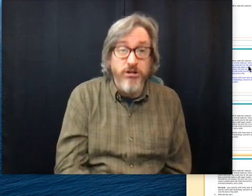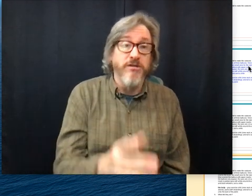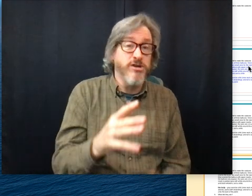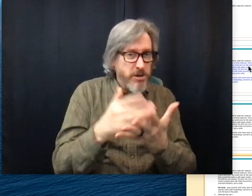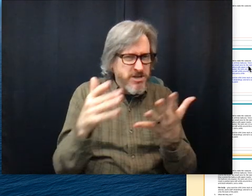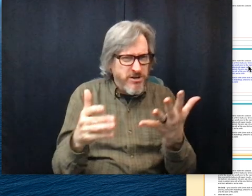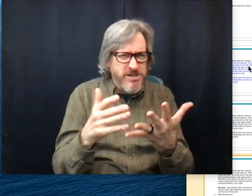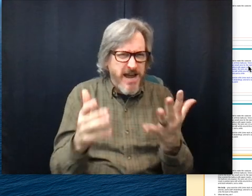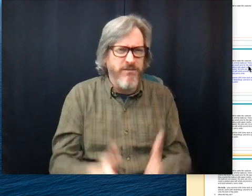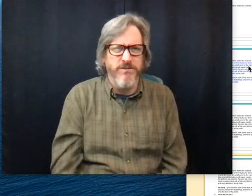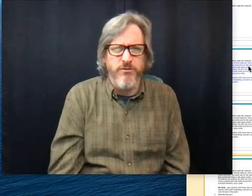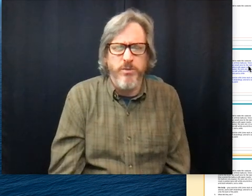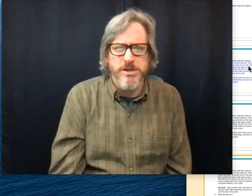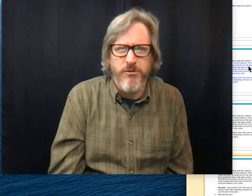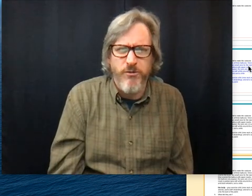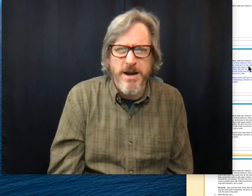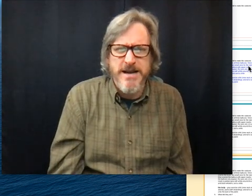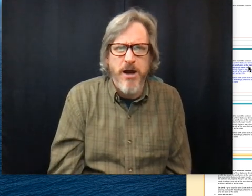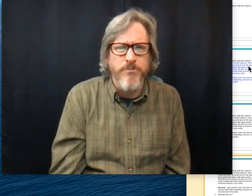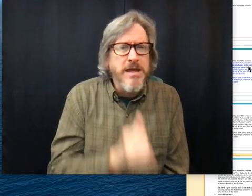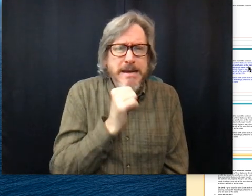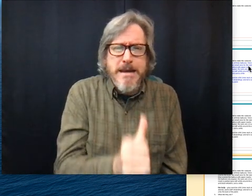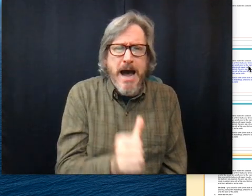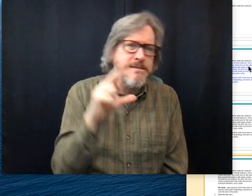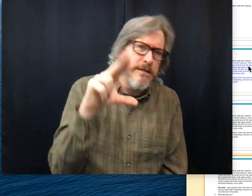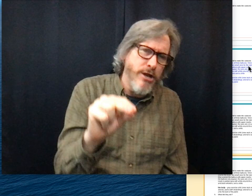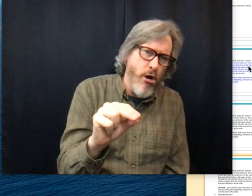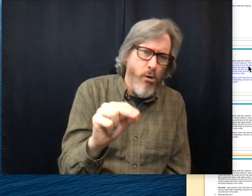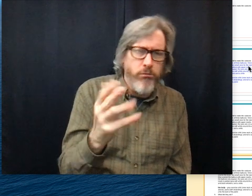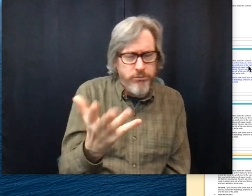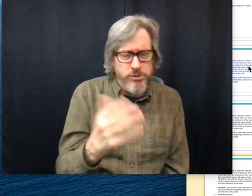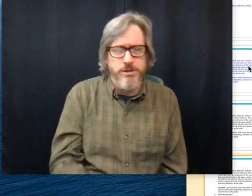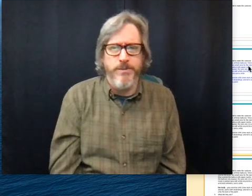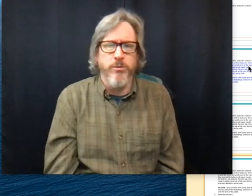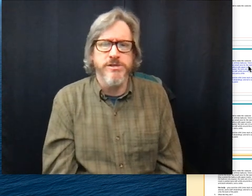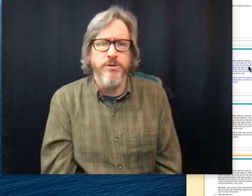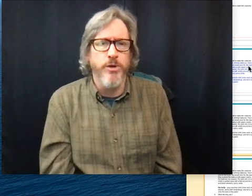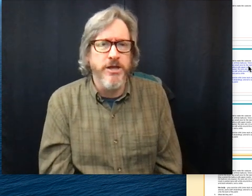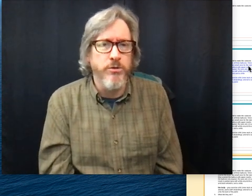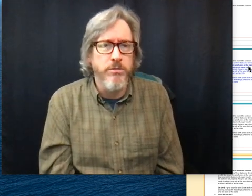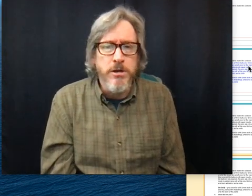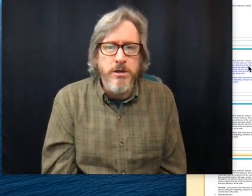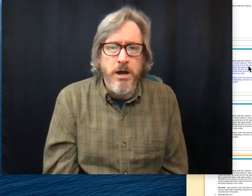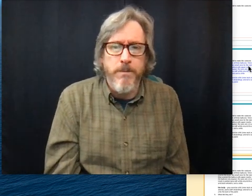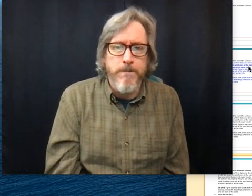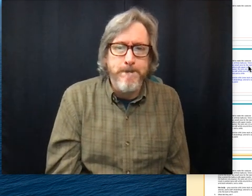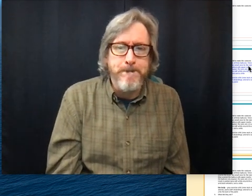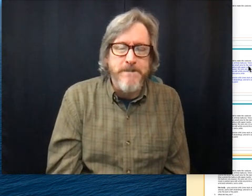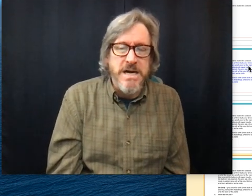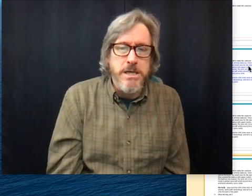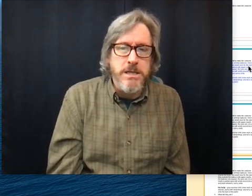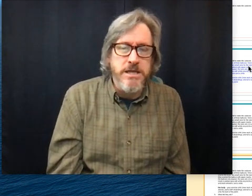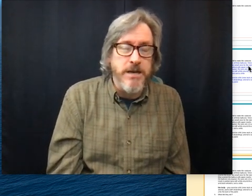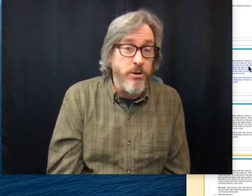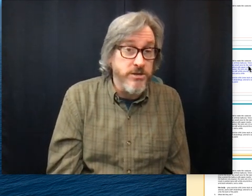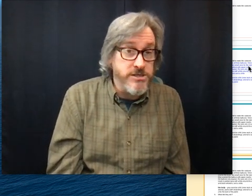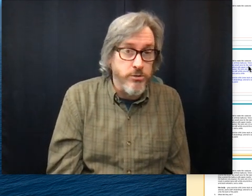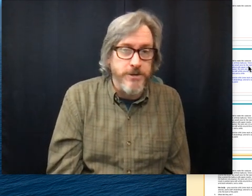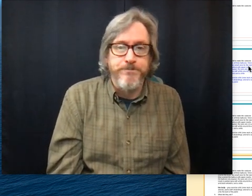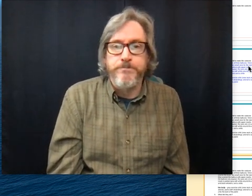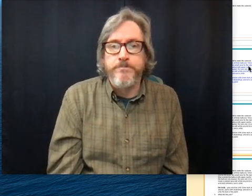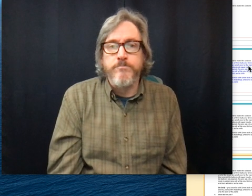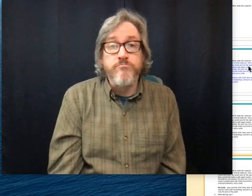Never. There's a handful of different ones, but for right now, not, no. Those are the big ones that we can think about